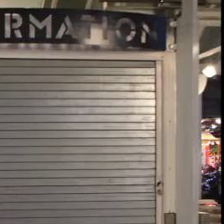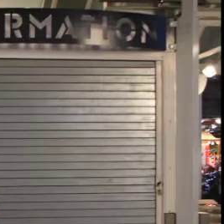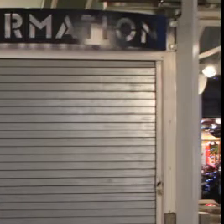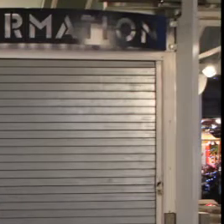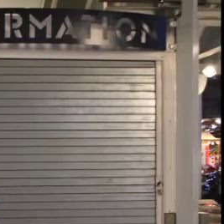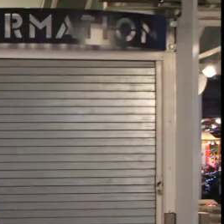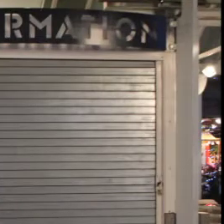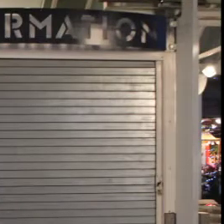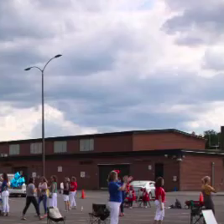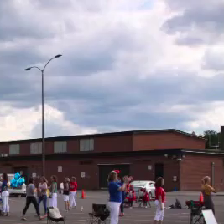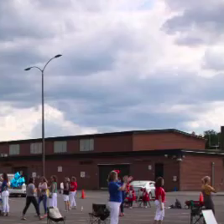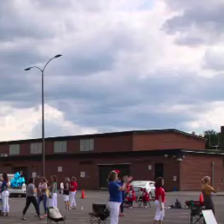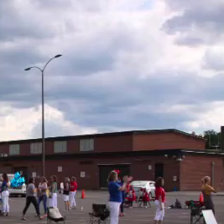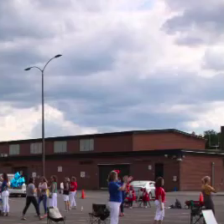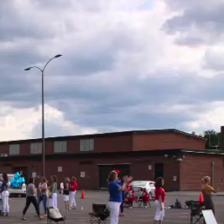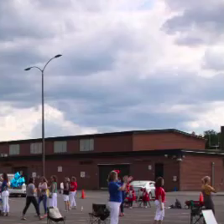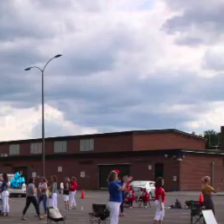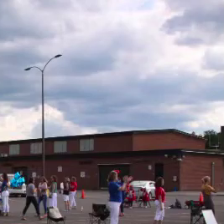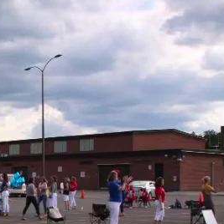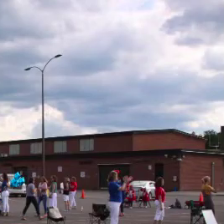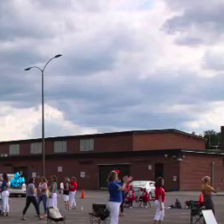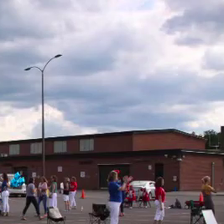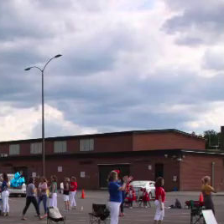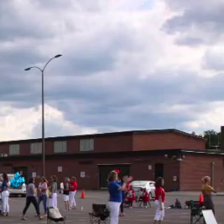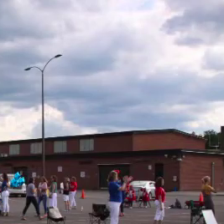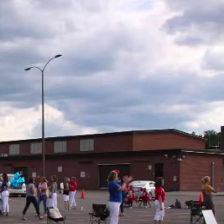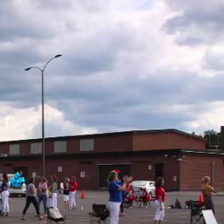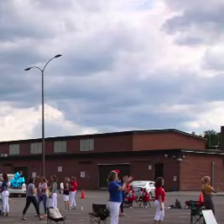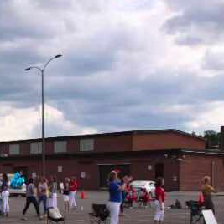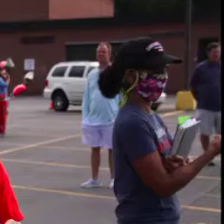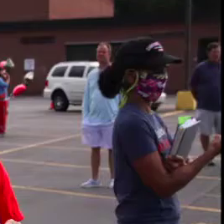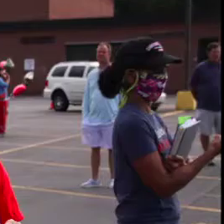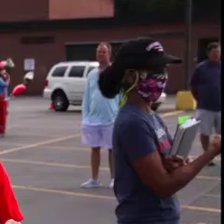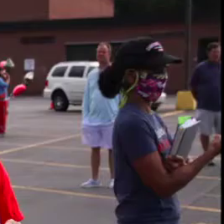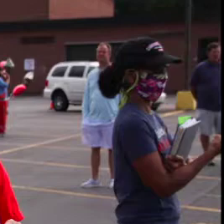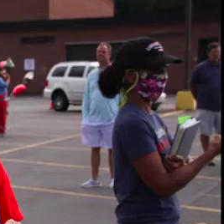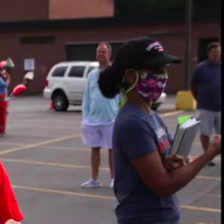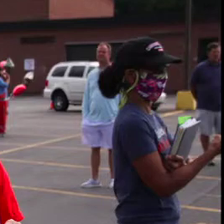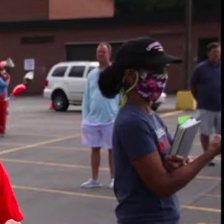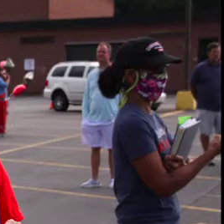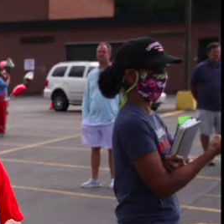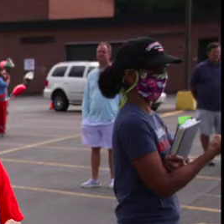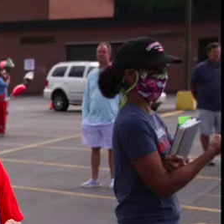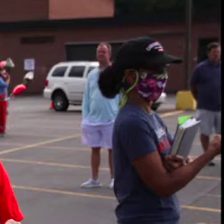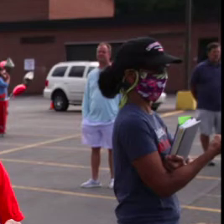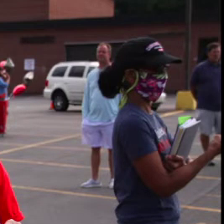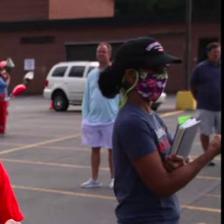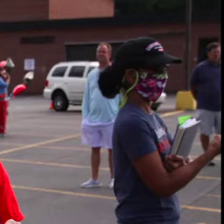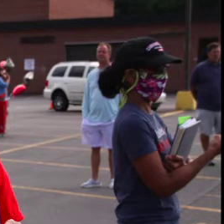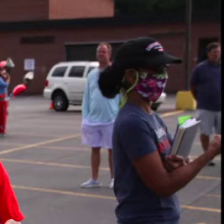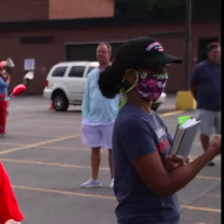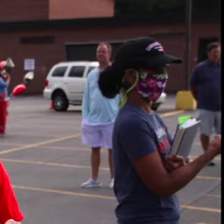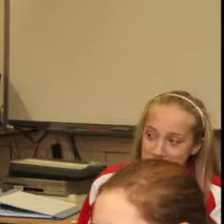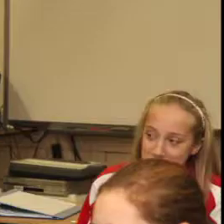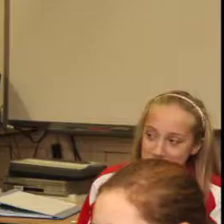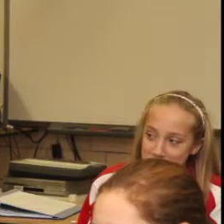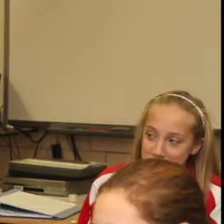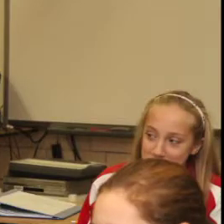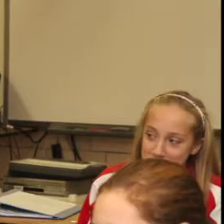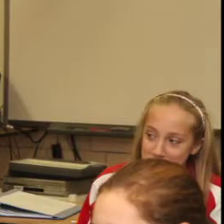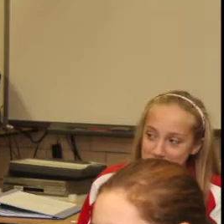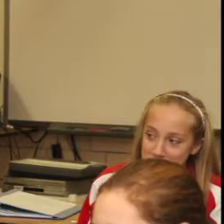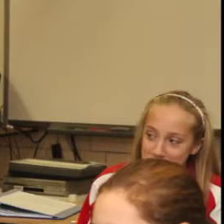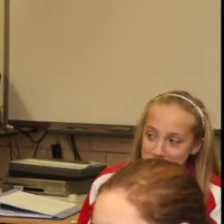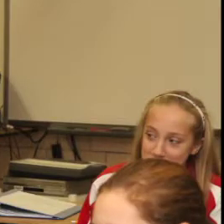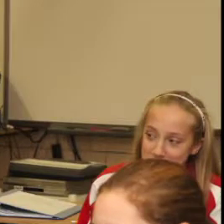pronounced during this closure. You meet students where they are. You show up for students before, during,